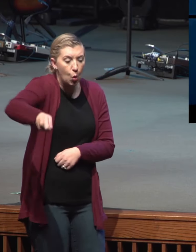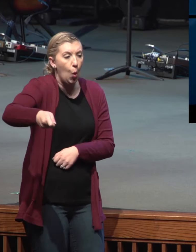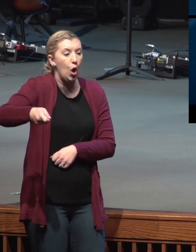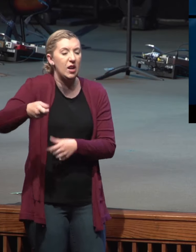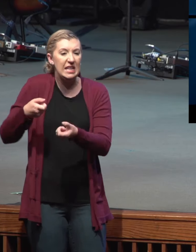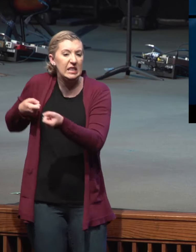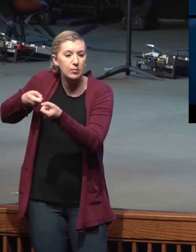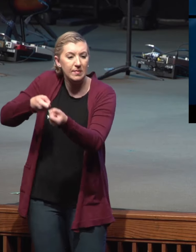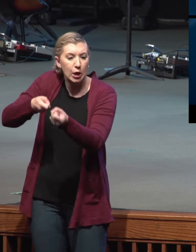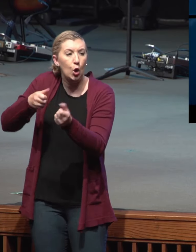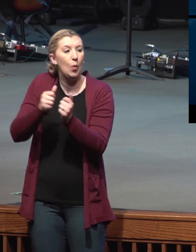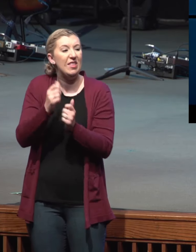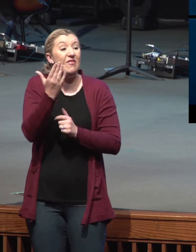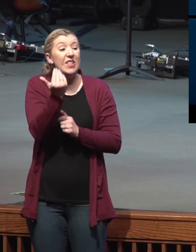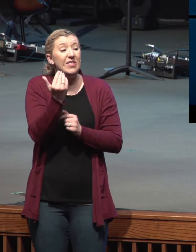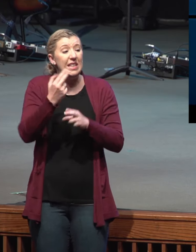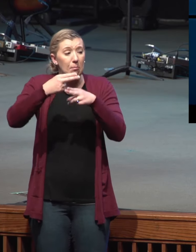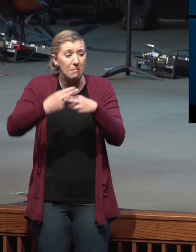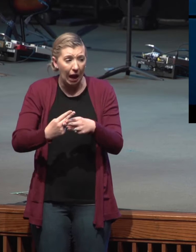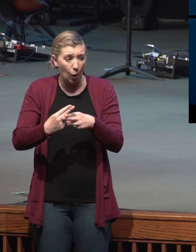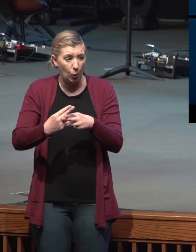with a 15-pound